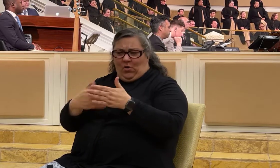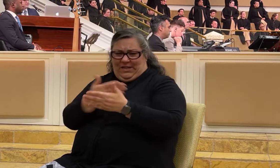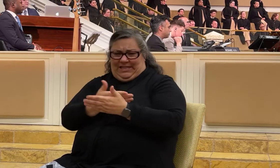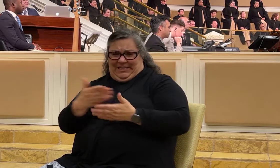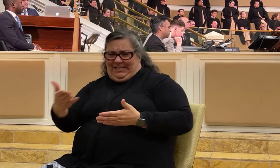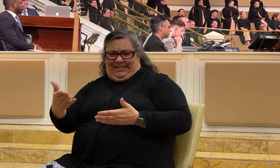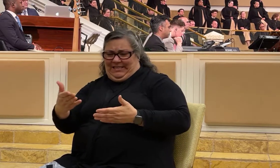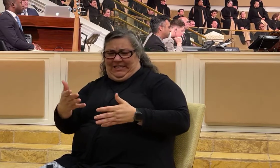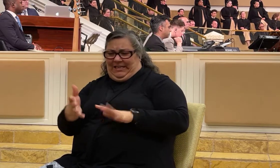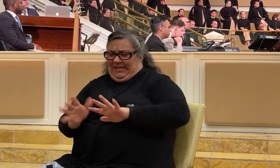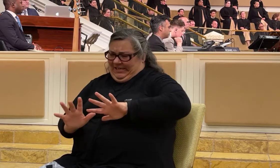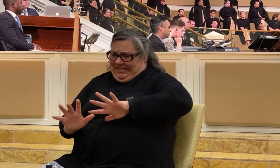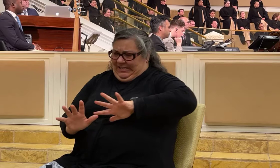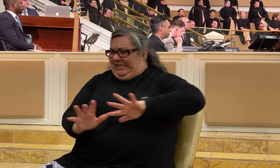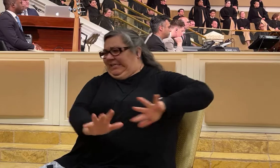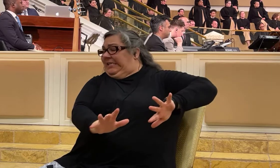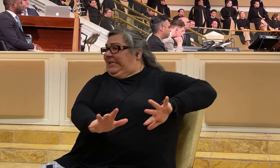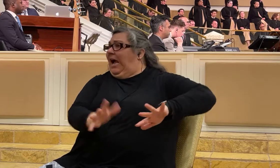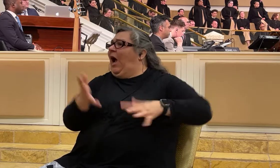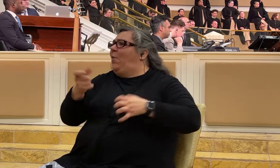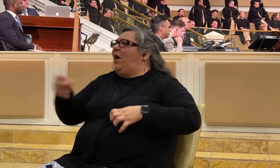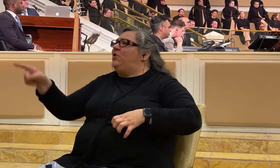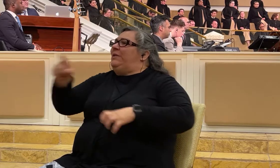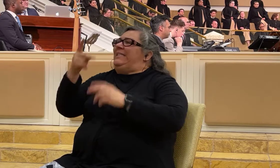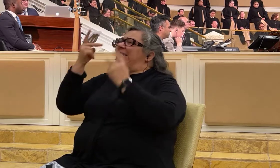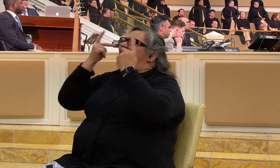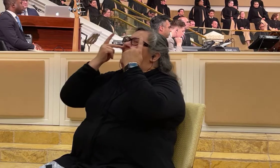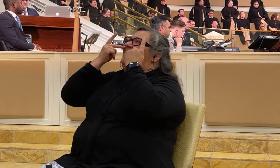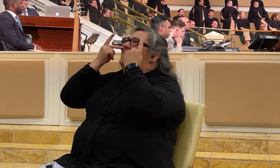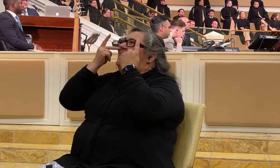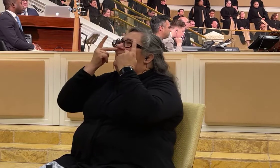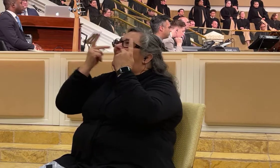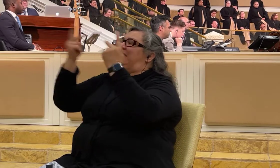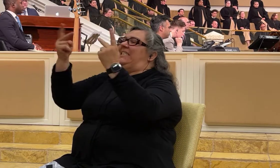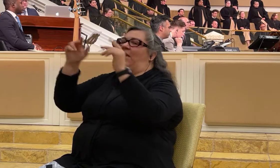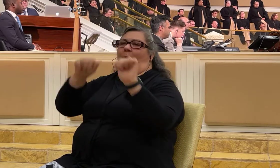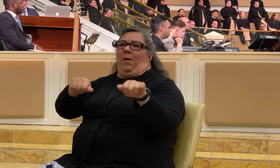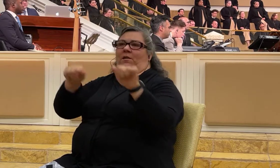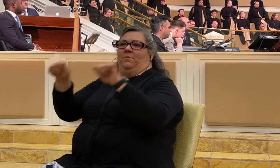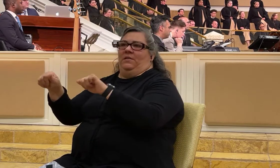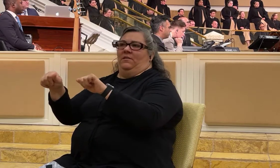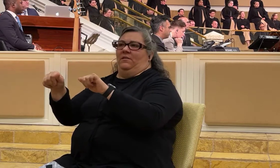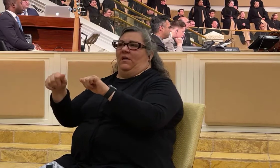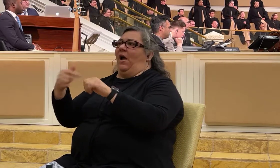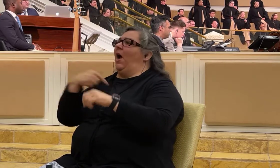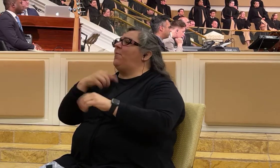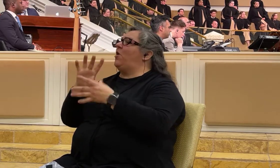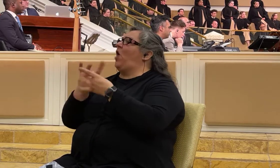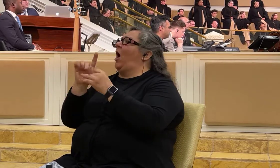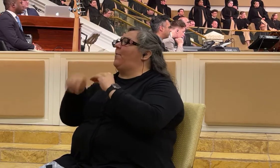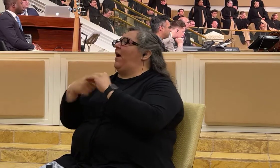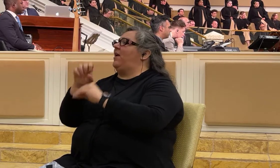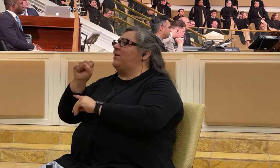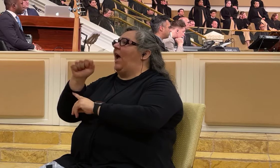things. I want you to be able to see the possibilities. I want to talk about Sacramento tonight. I want to talk